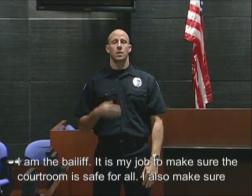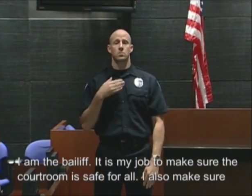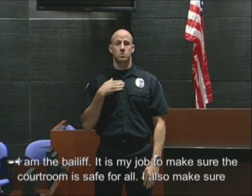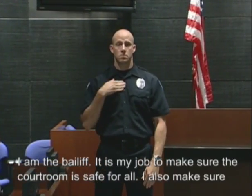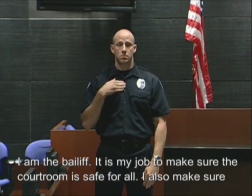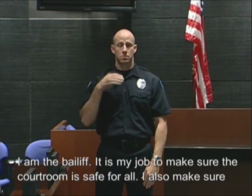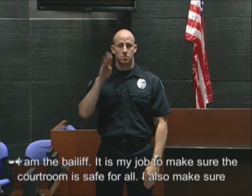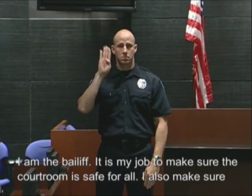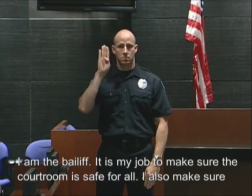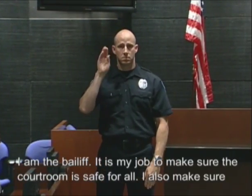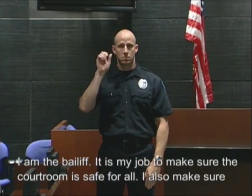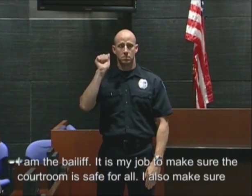I am the bailiff.